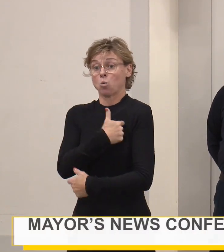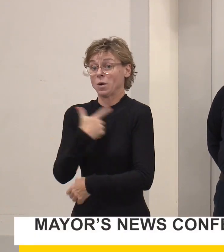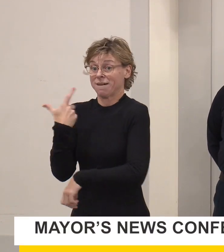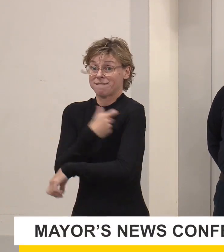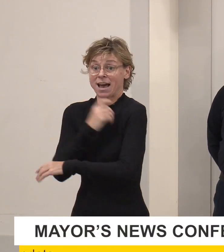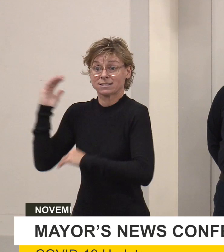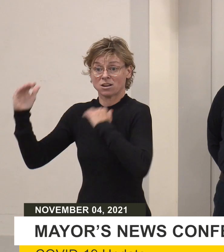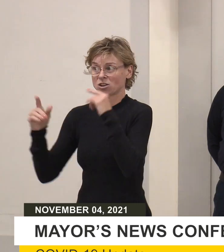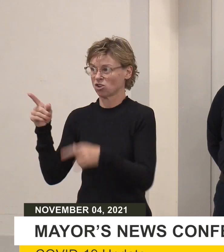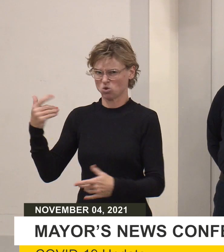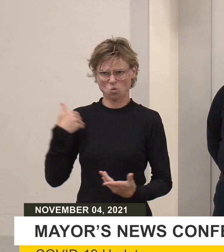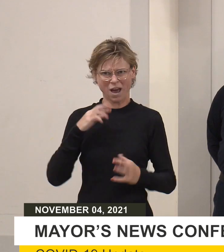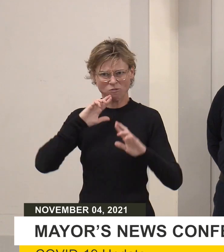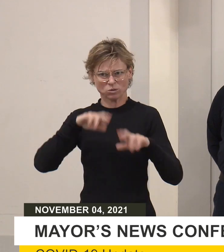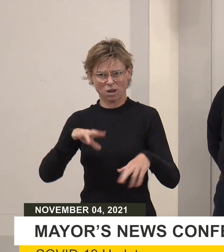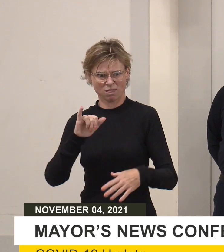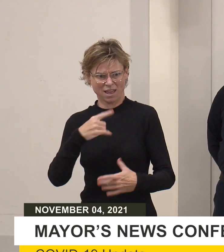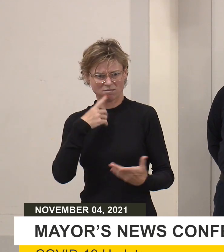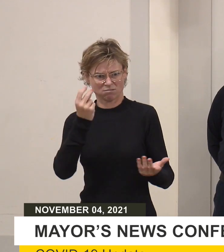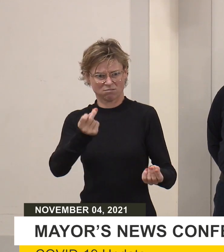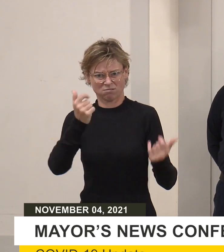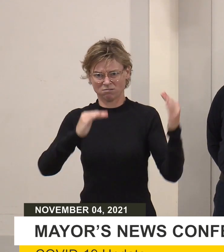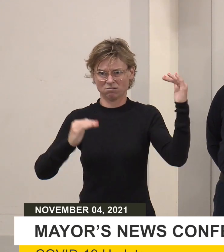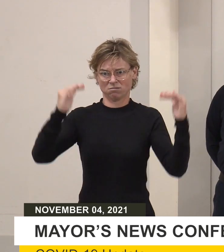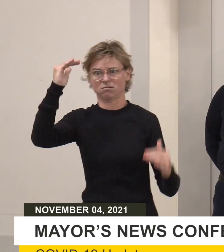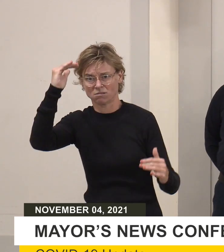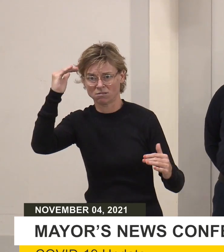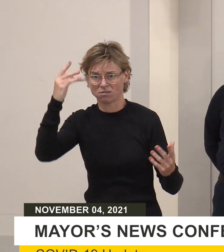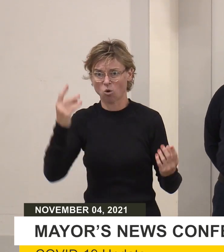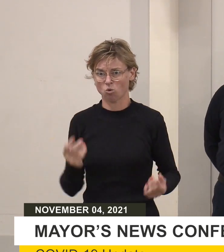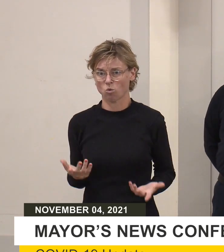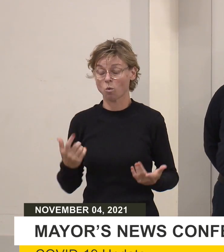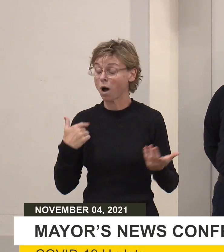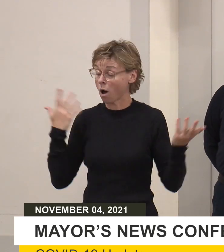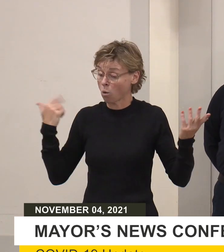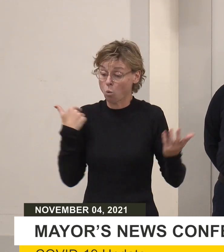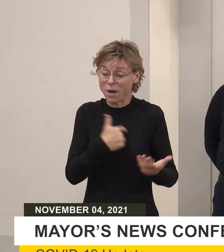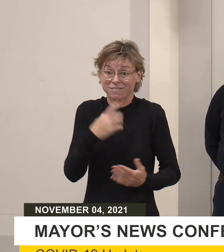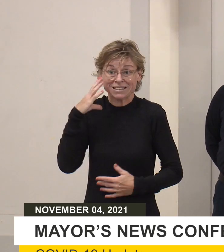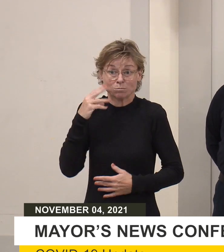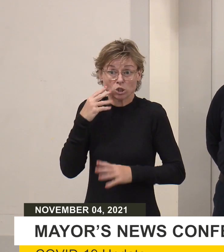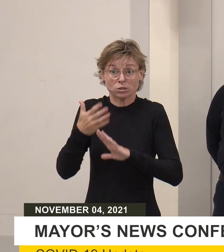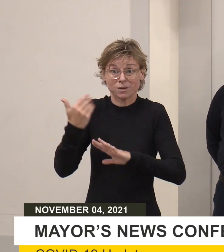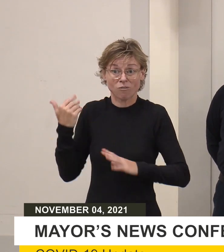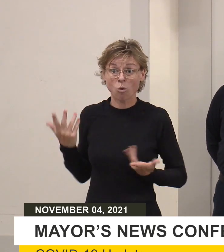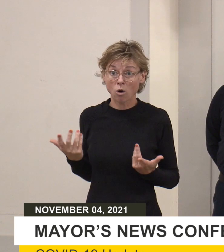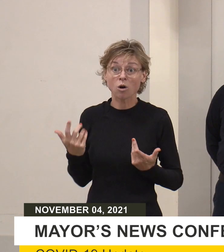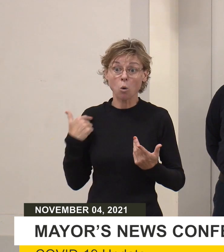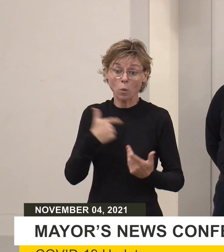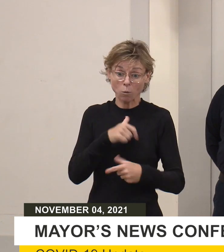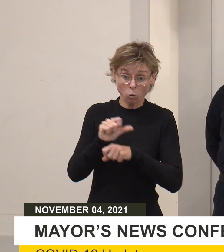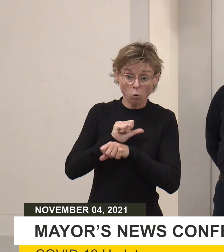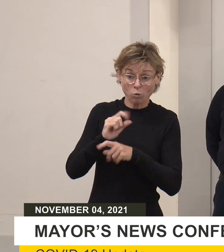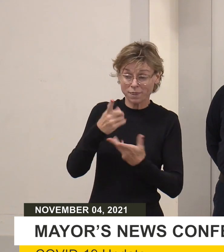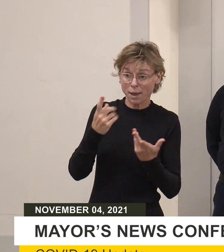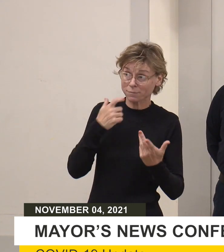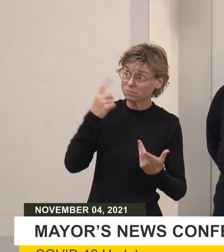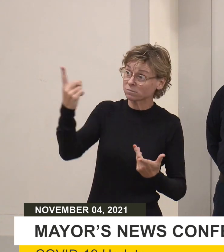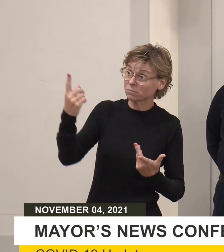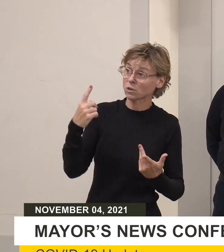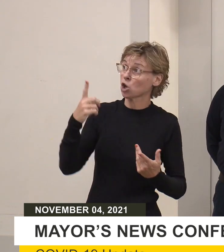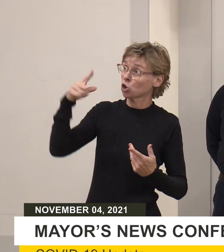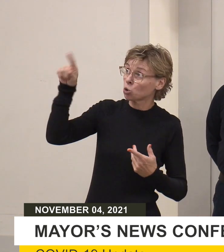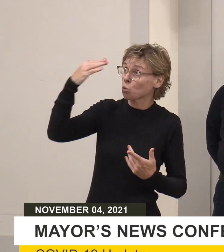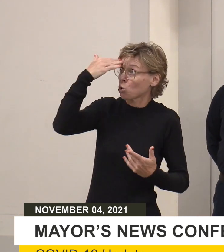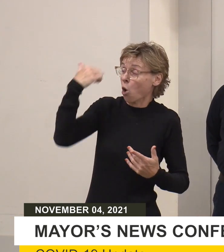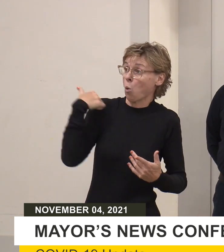of the gate, seems to be a disparity? Well, listen, we've been here before. We're going to work with them and tell them that they know we need more and how can we get